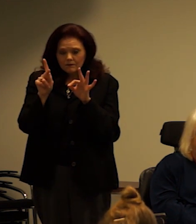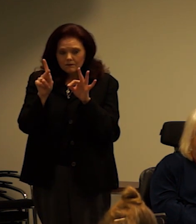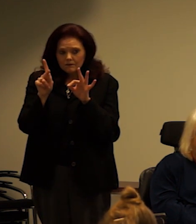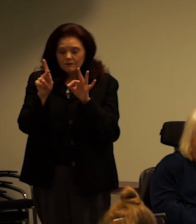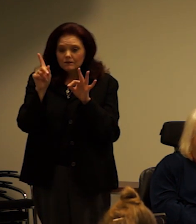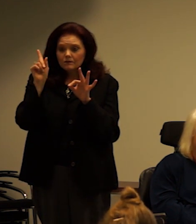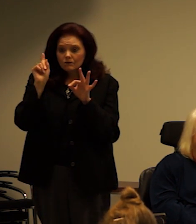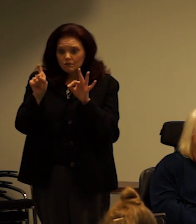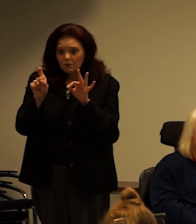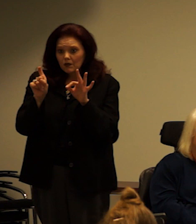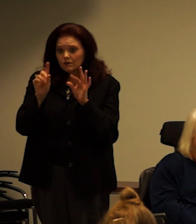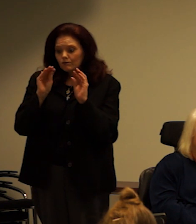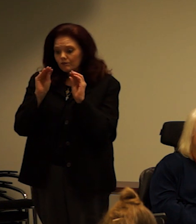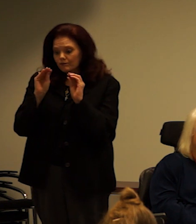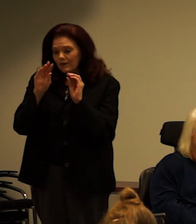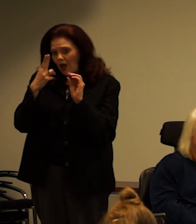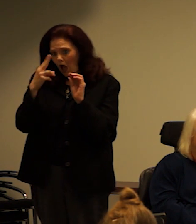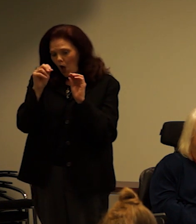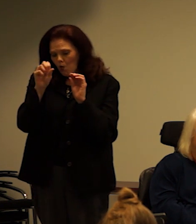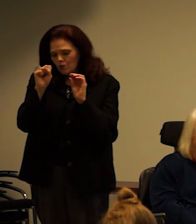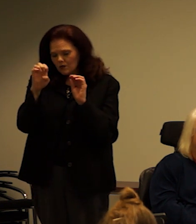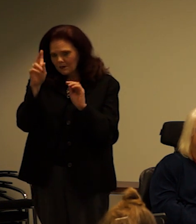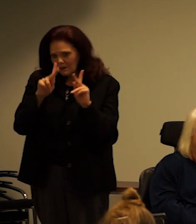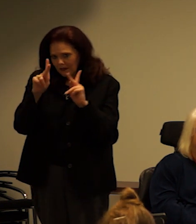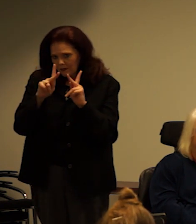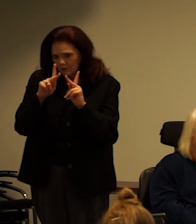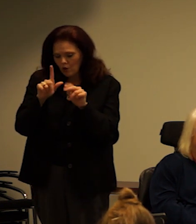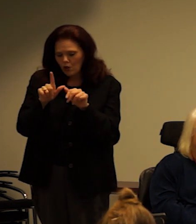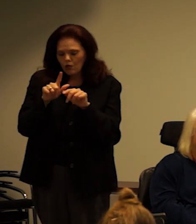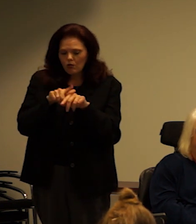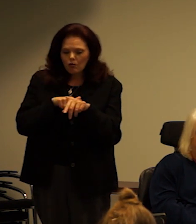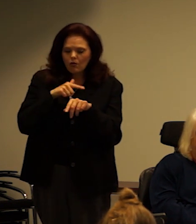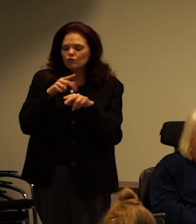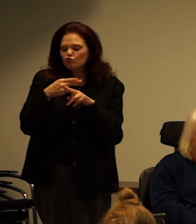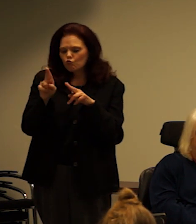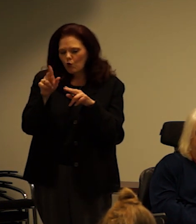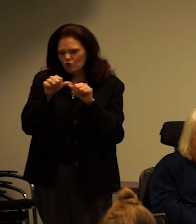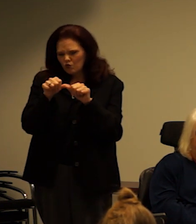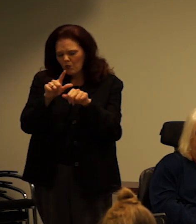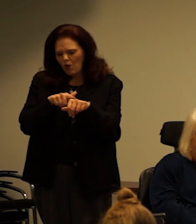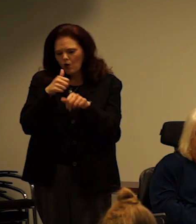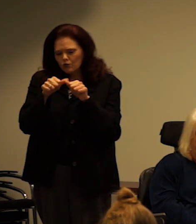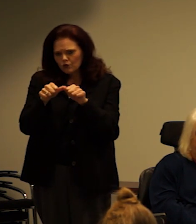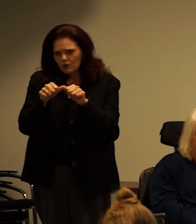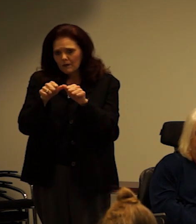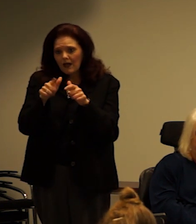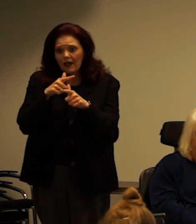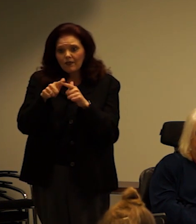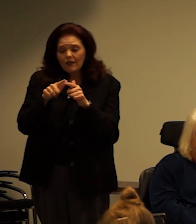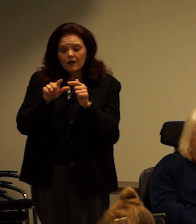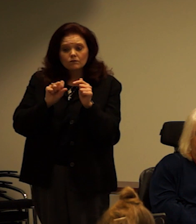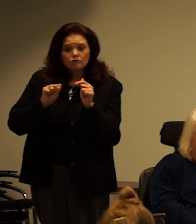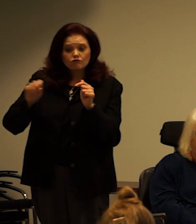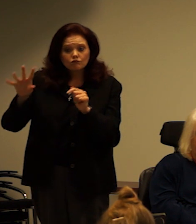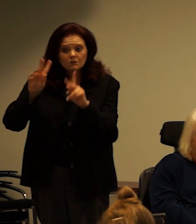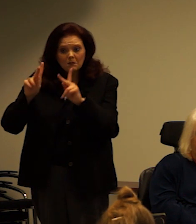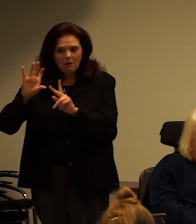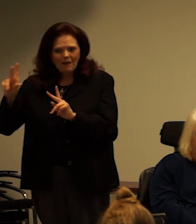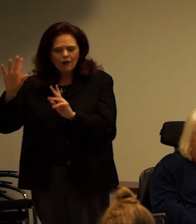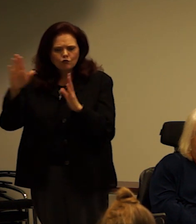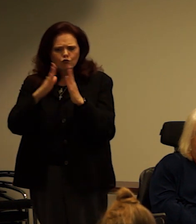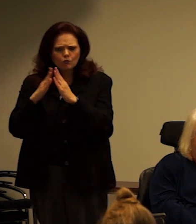you got to house people, both long-term and short-term, short-term, then long-term. And you got to return individuals back into their